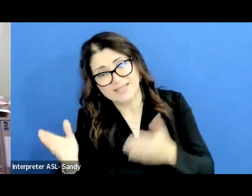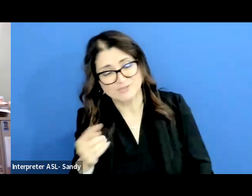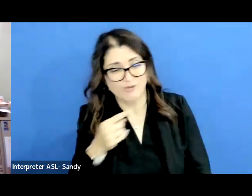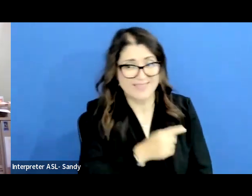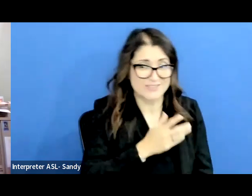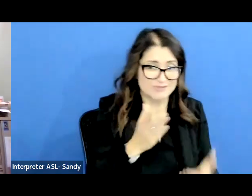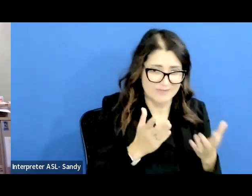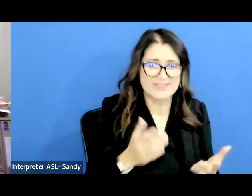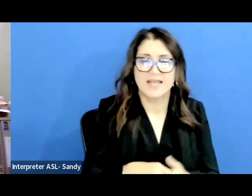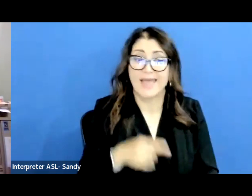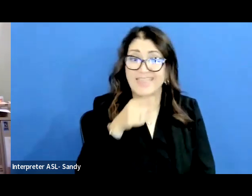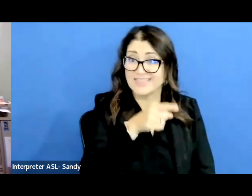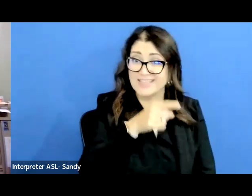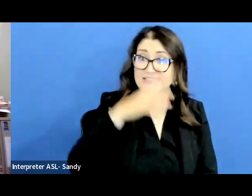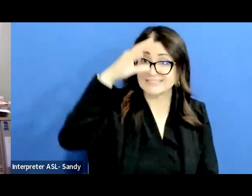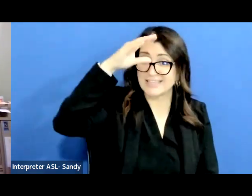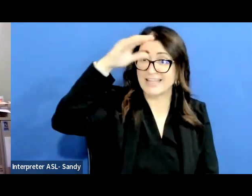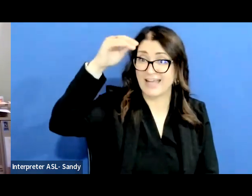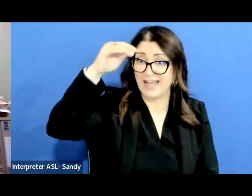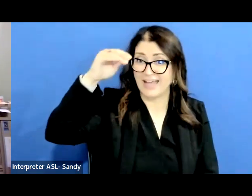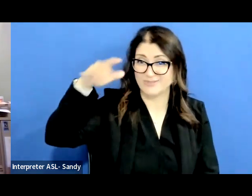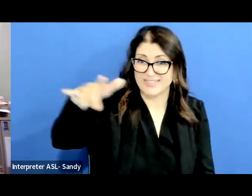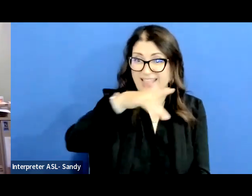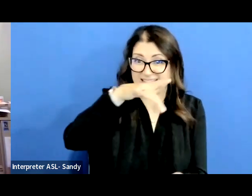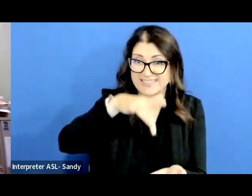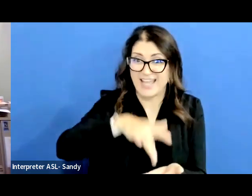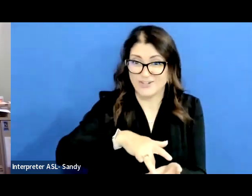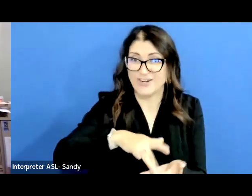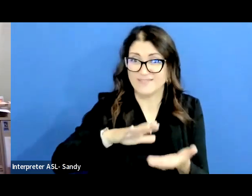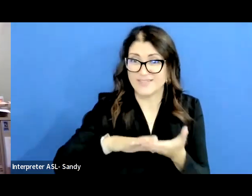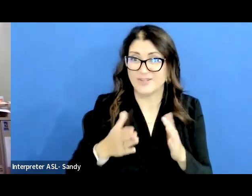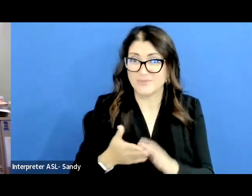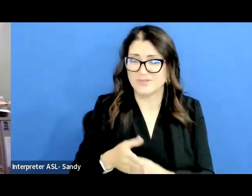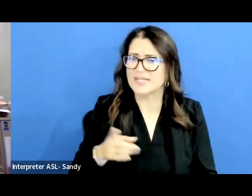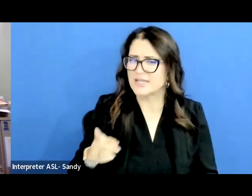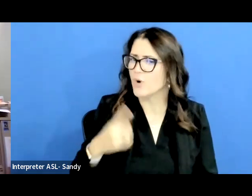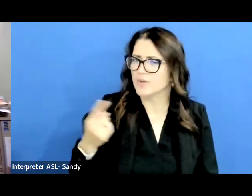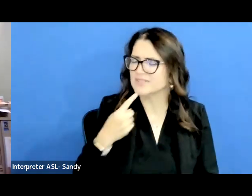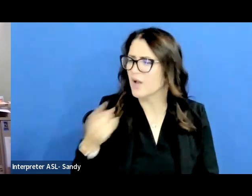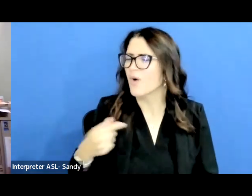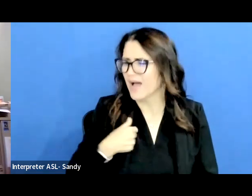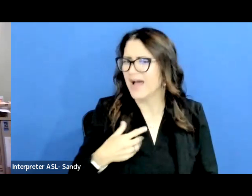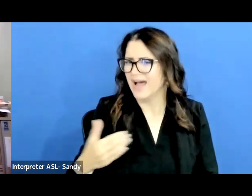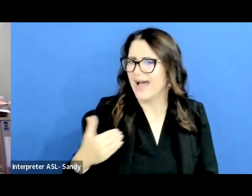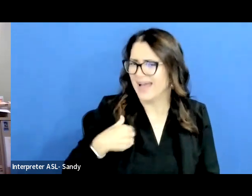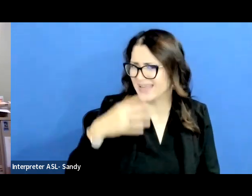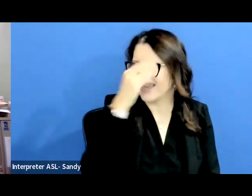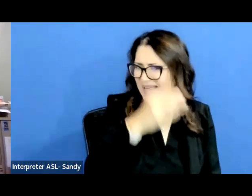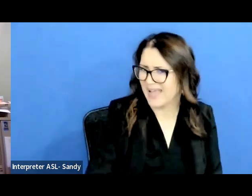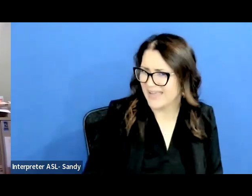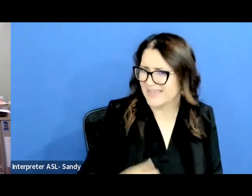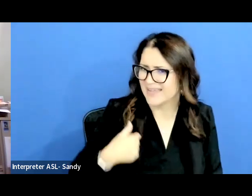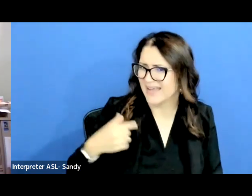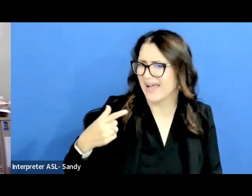was sort of the center of the community, he'd always tell me, well, I got a guy, I got this guy, call